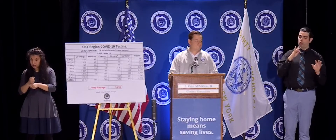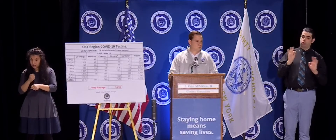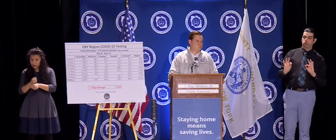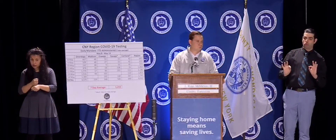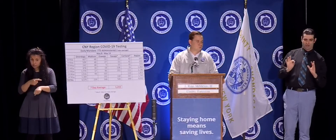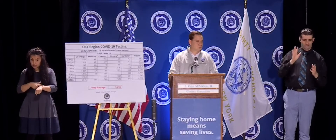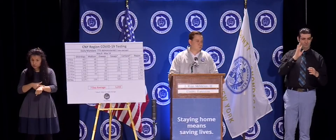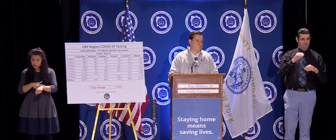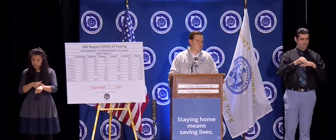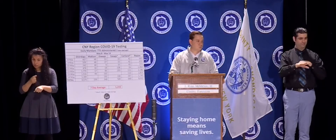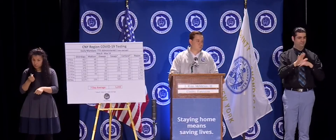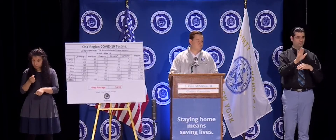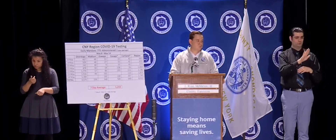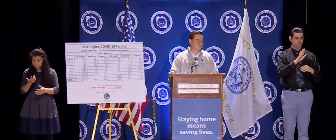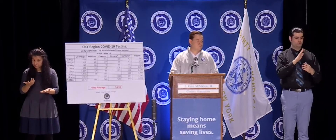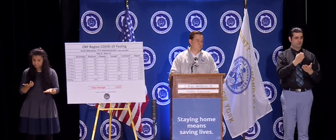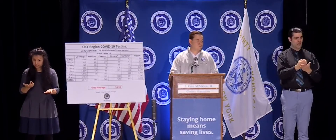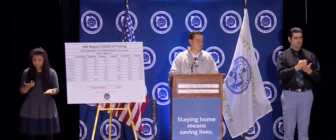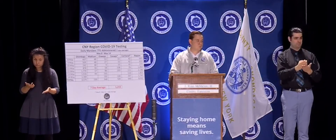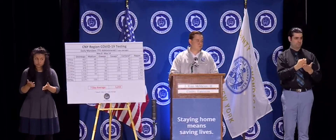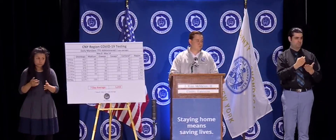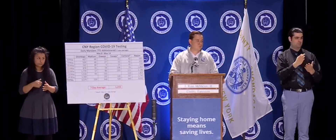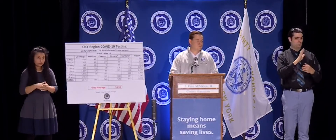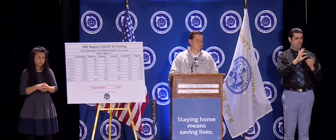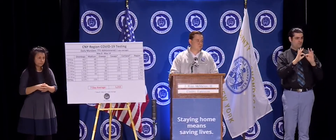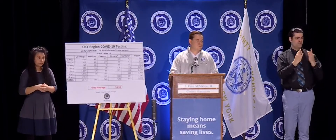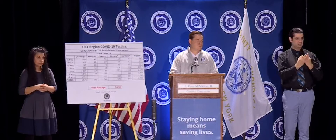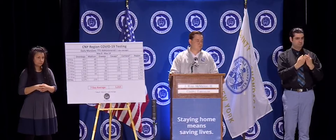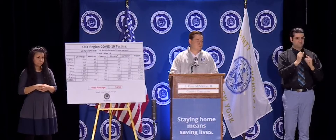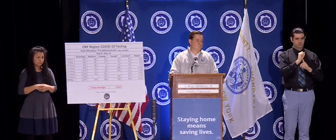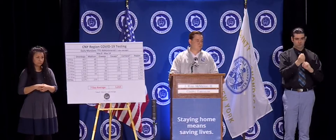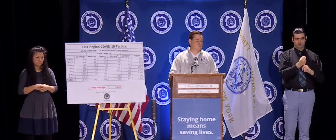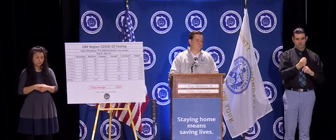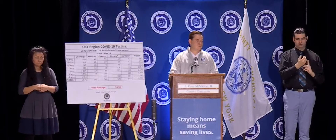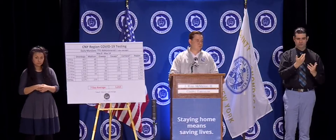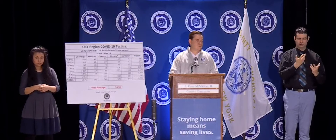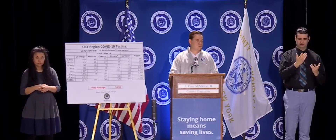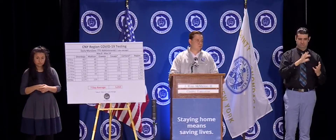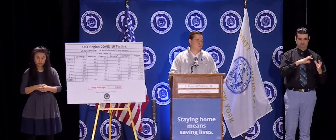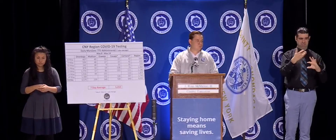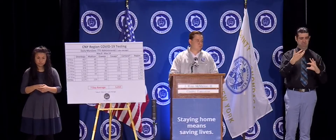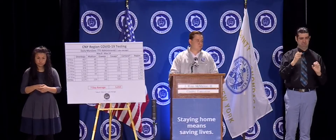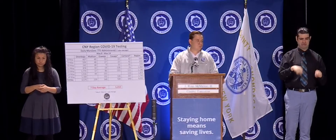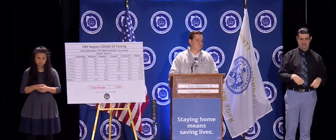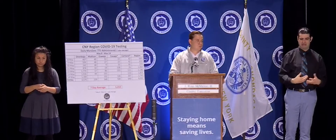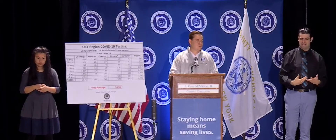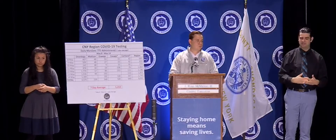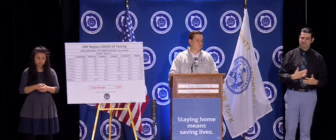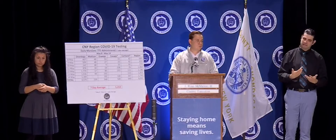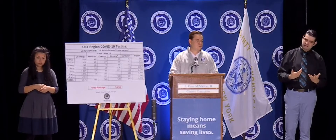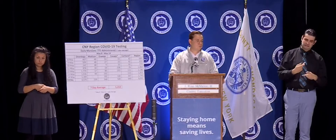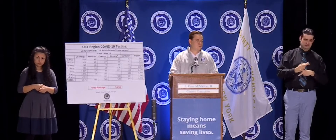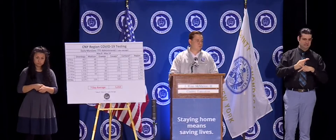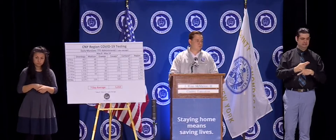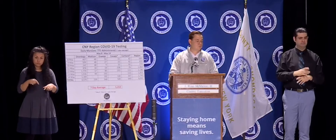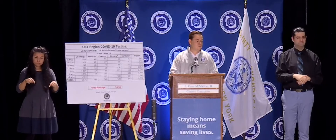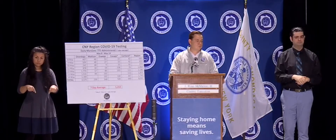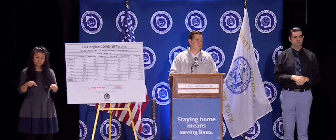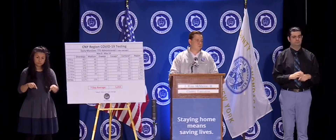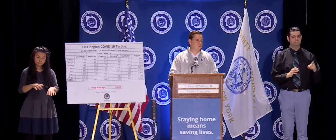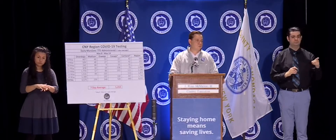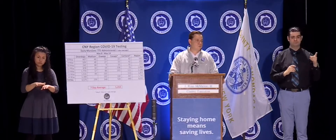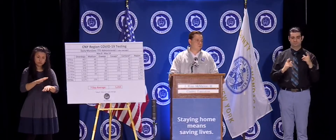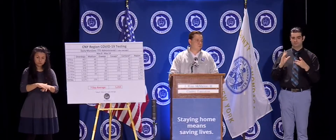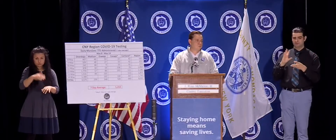Ryan, the deaths we had today matched the single highest death toll we've had so far, 6